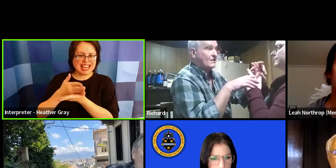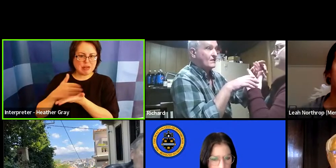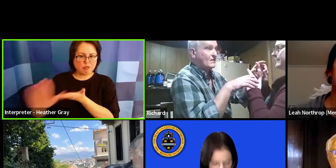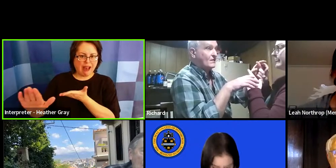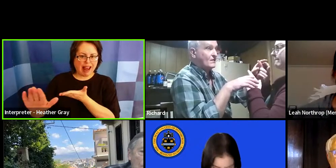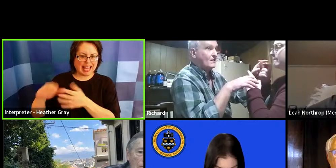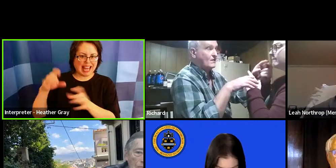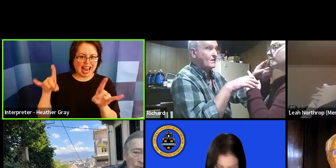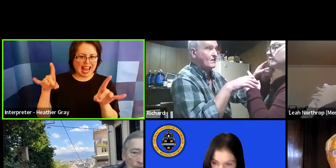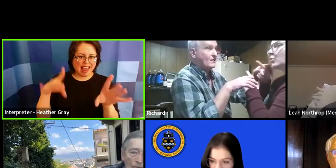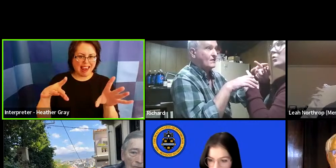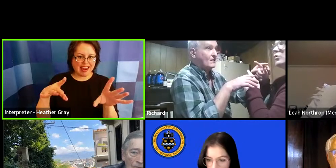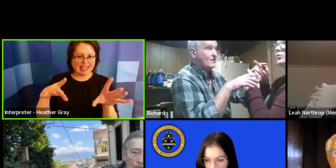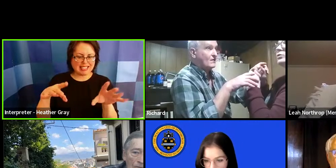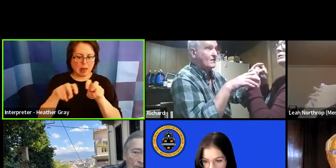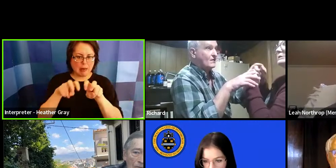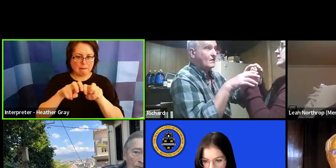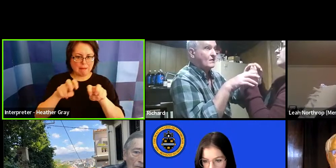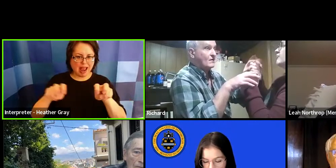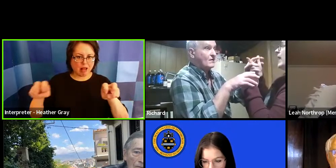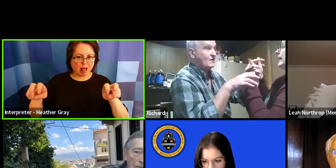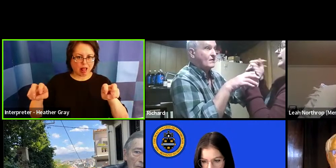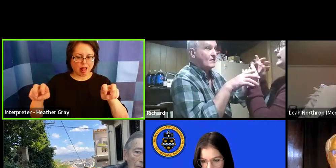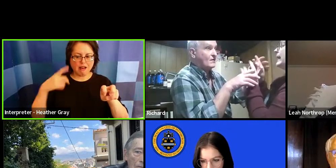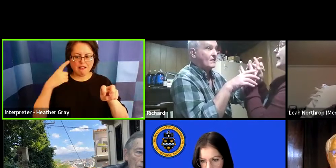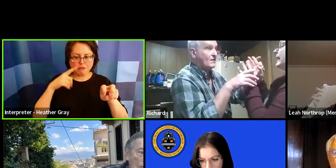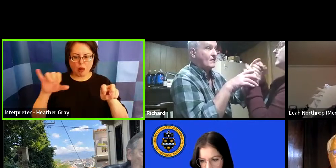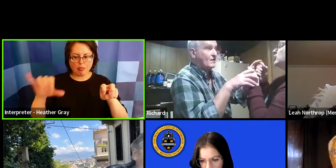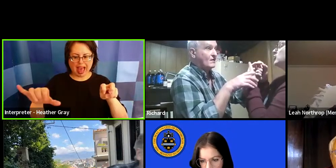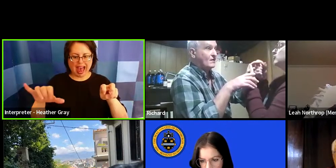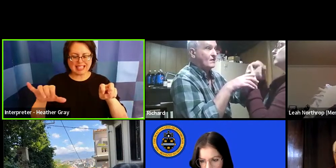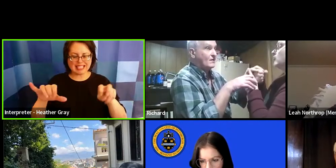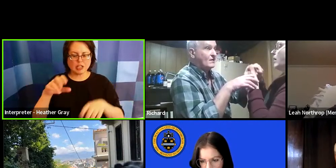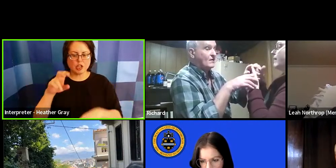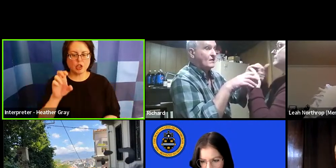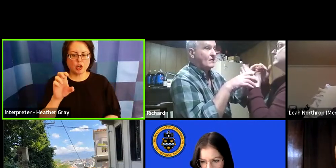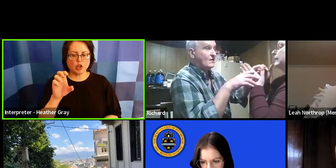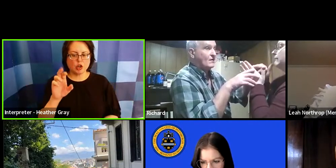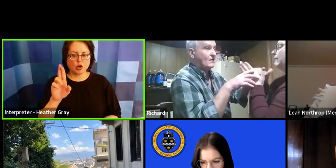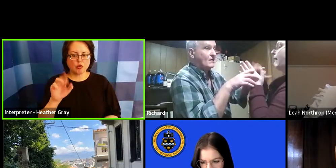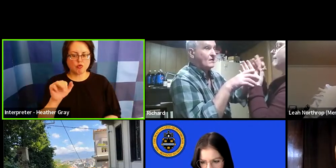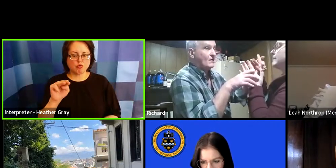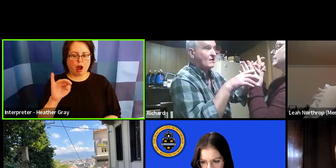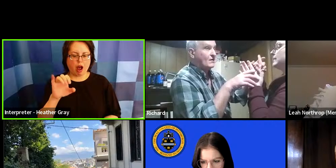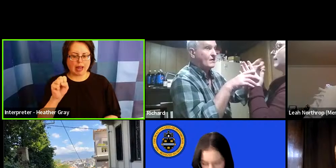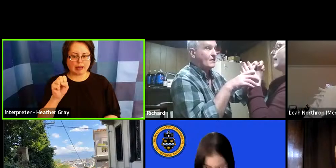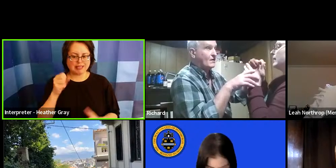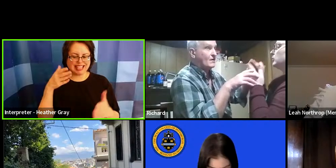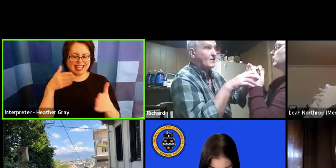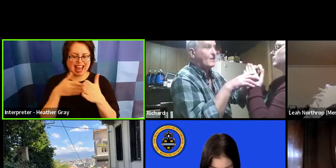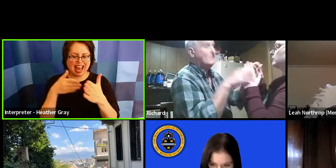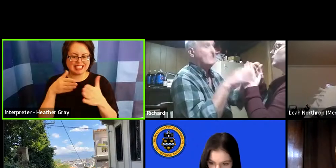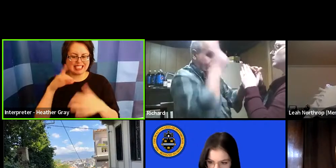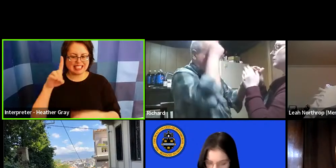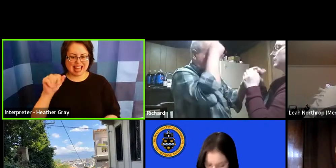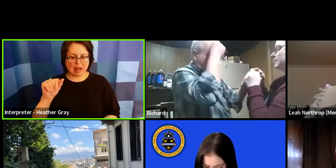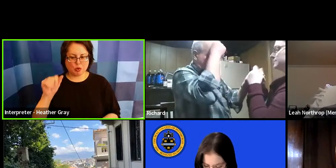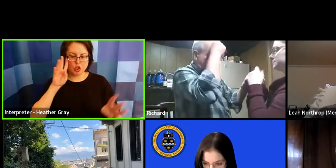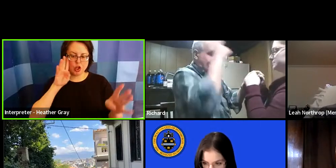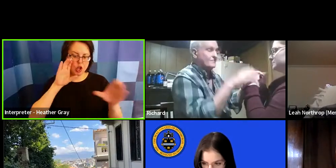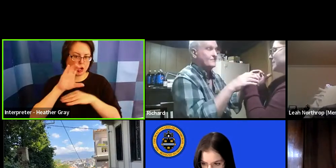against disabled the disabled community. I have not been very successful. So I